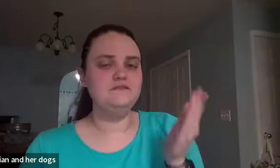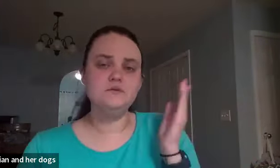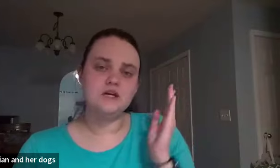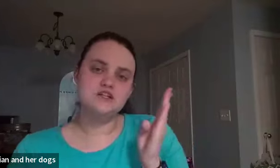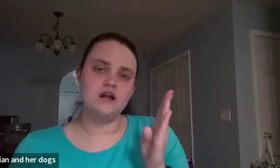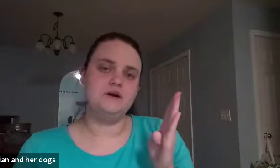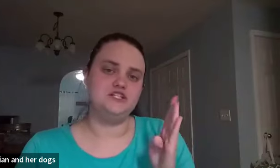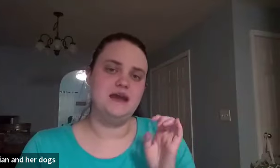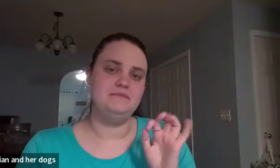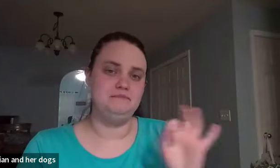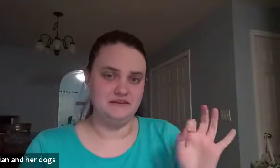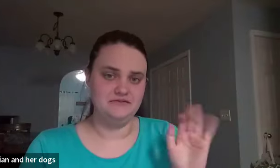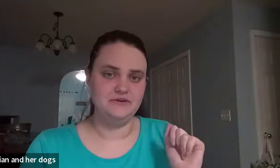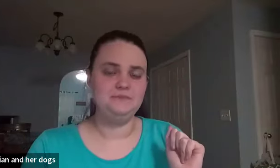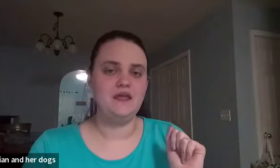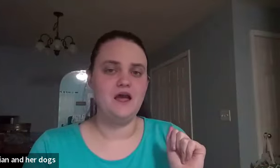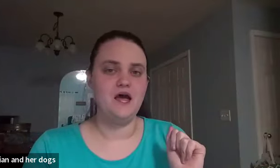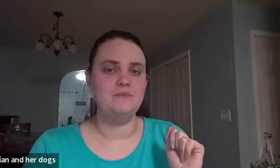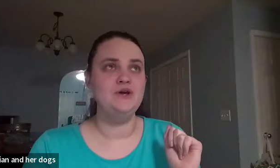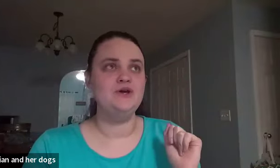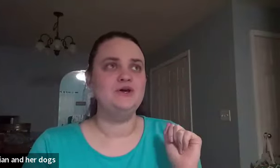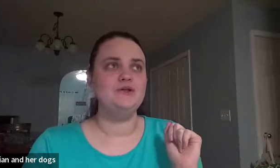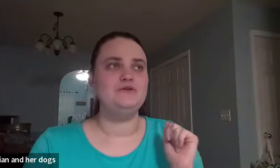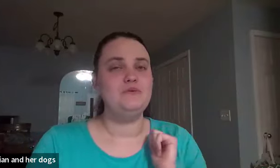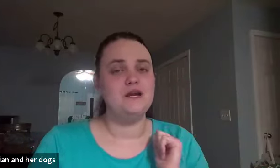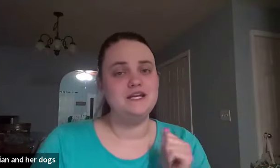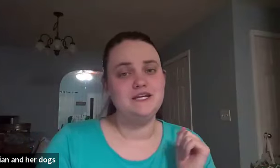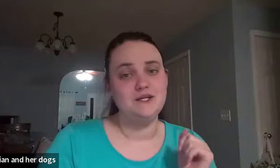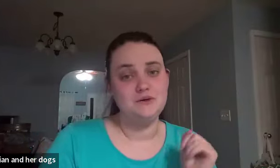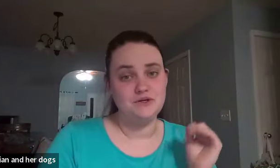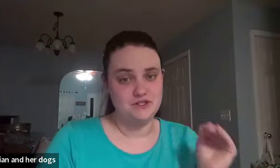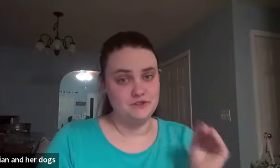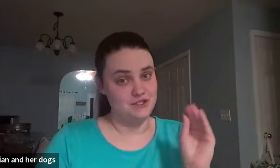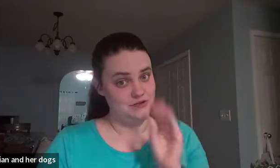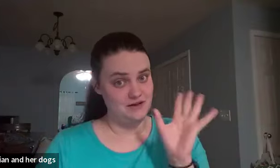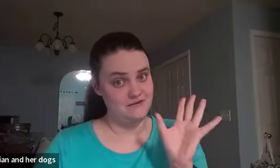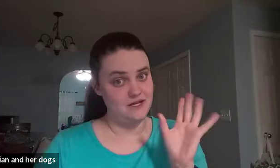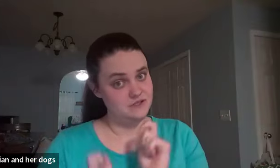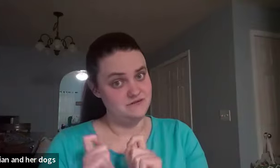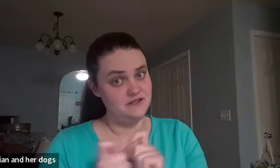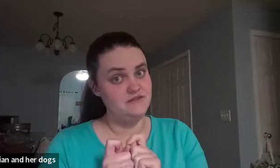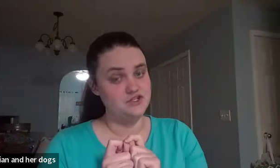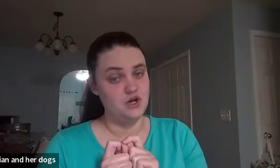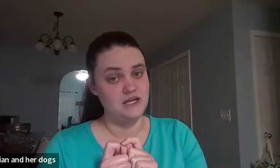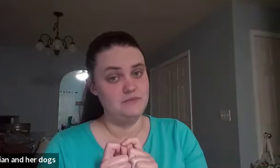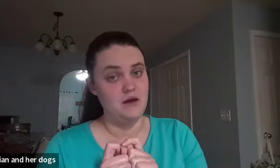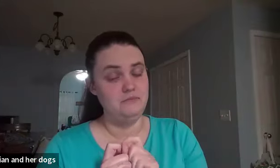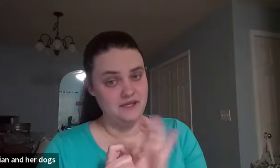If you were going to talk about you had beef, the way you could do it to clarify specifically that you're talking about